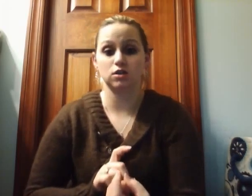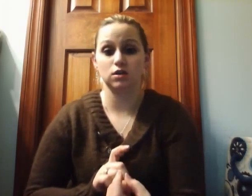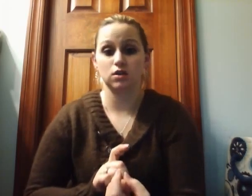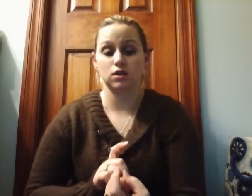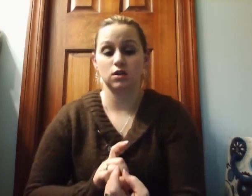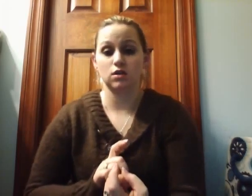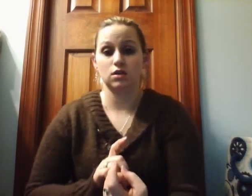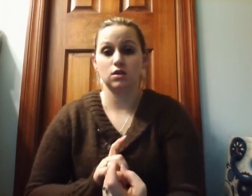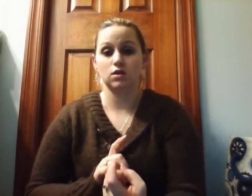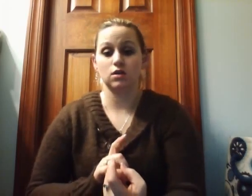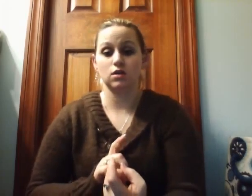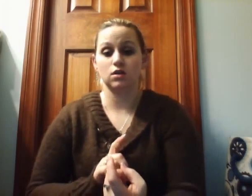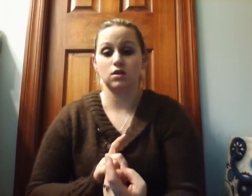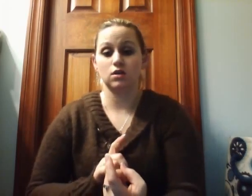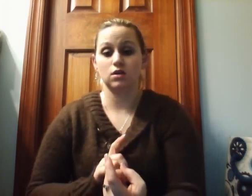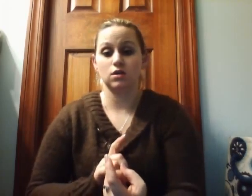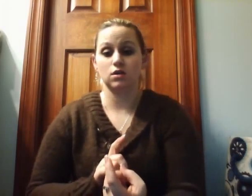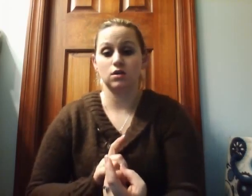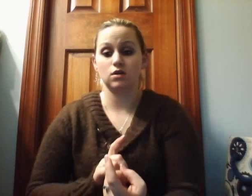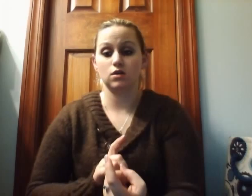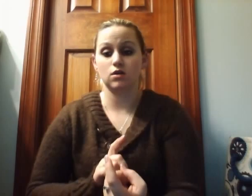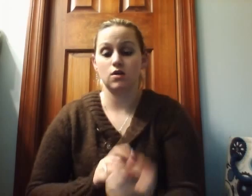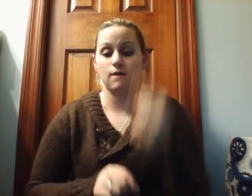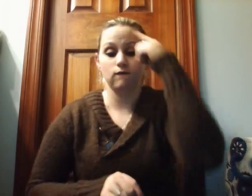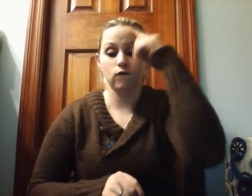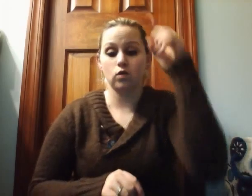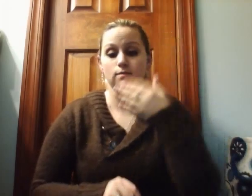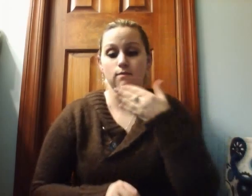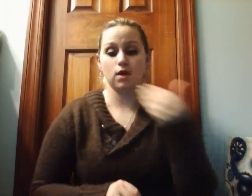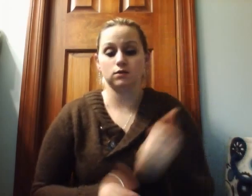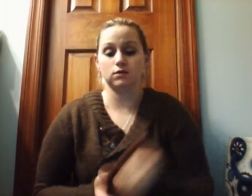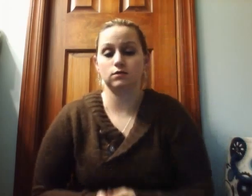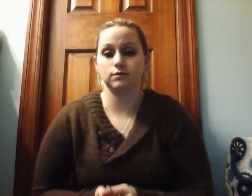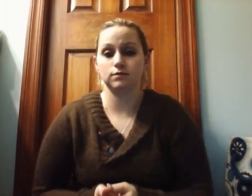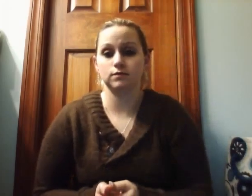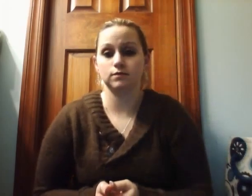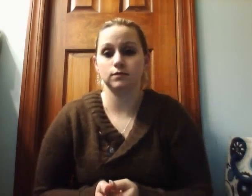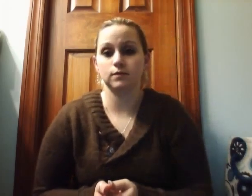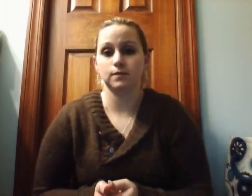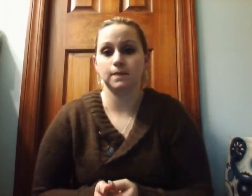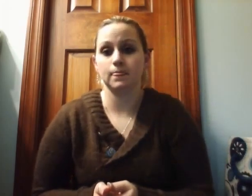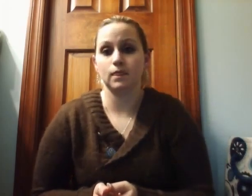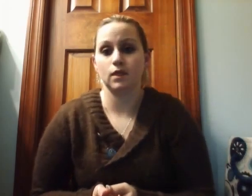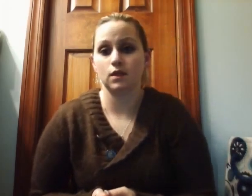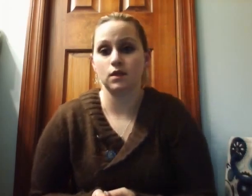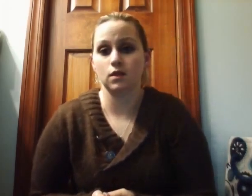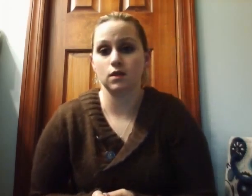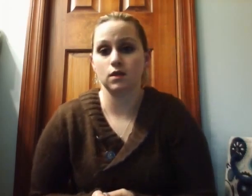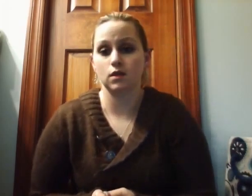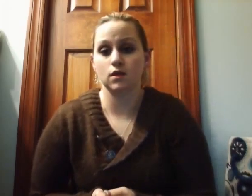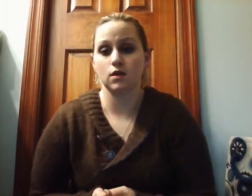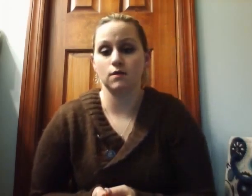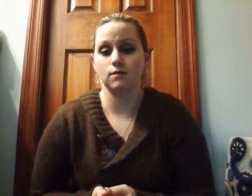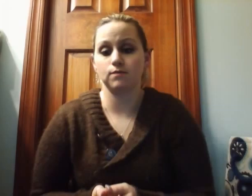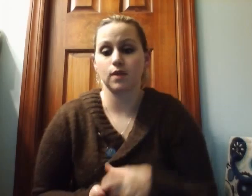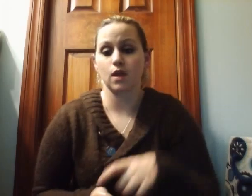As far as physical modifications to a trip, of course, route plan and level of difficulty is